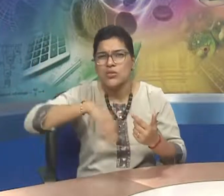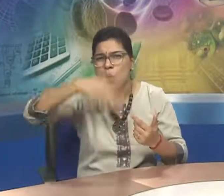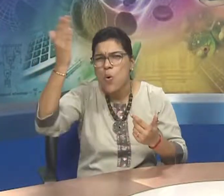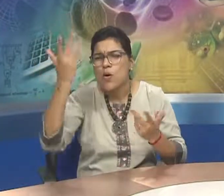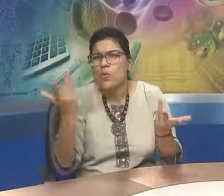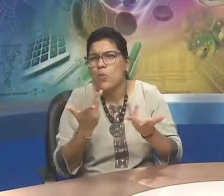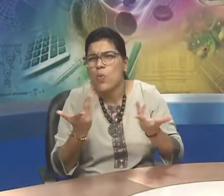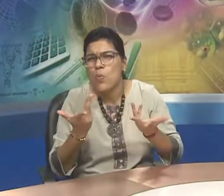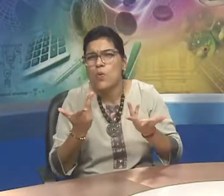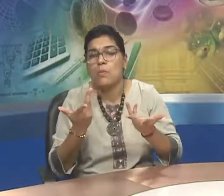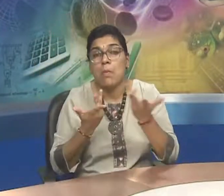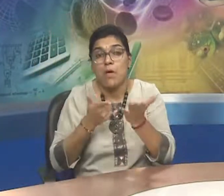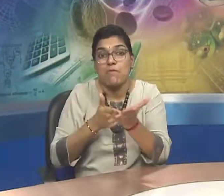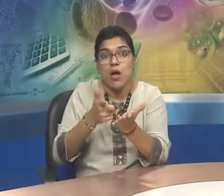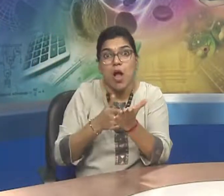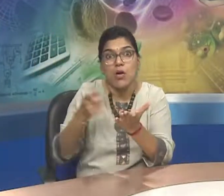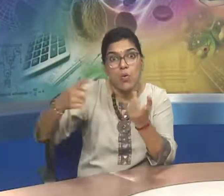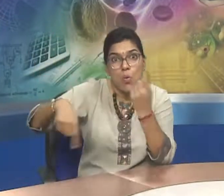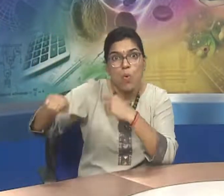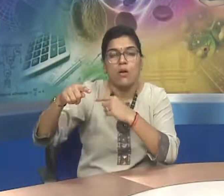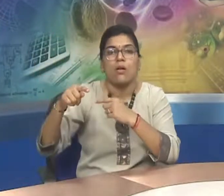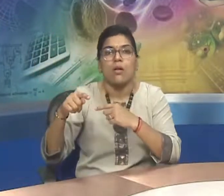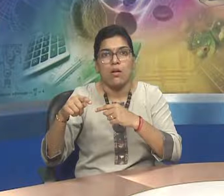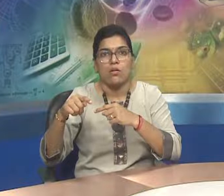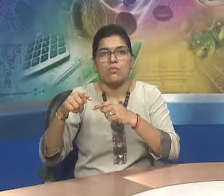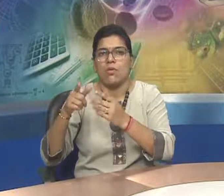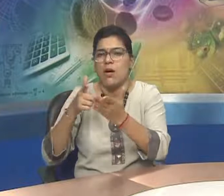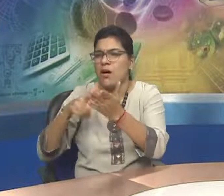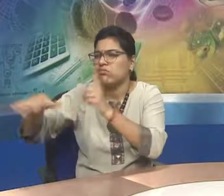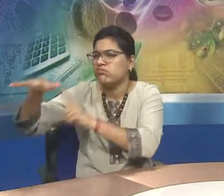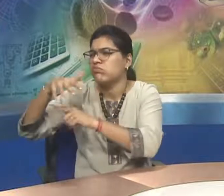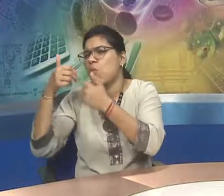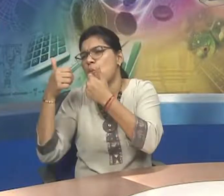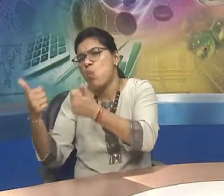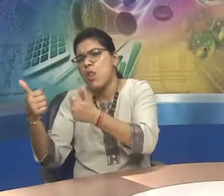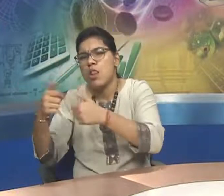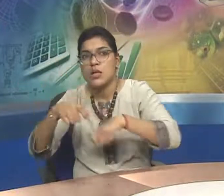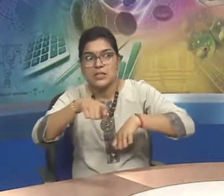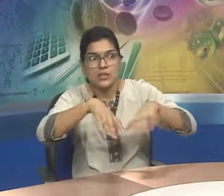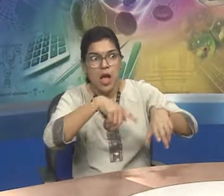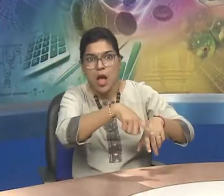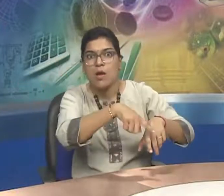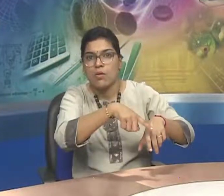given proper adequate counseling so that the person